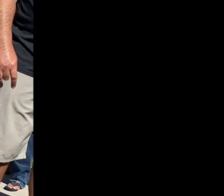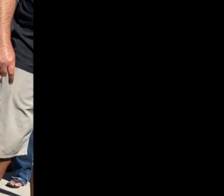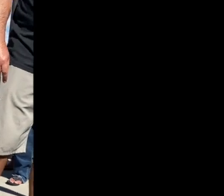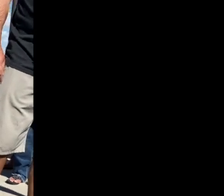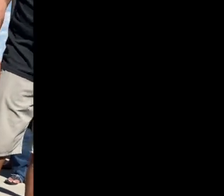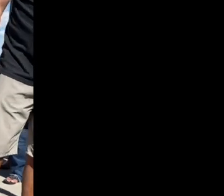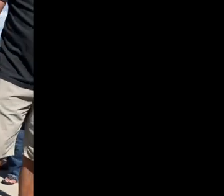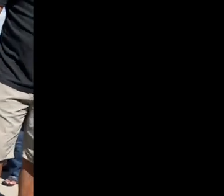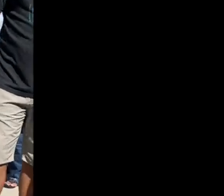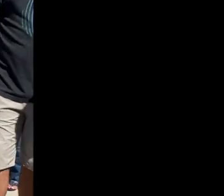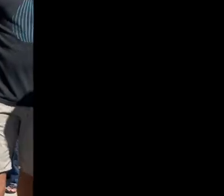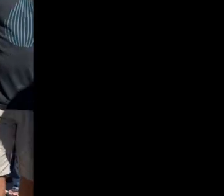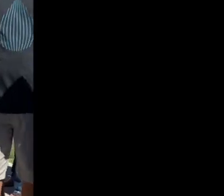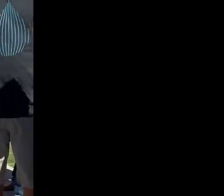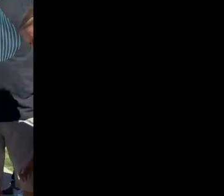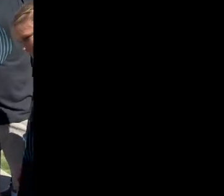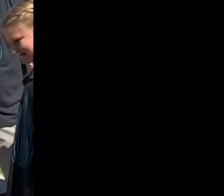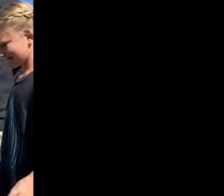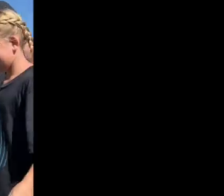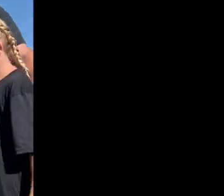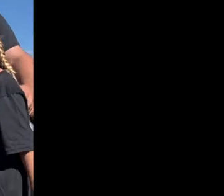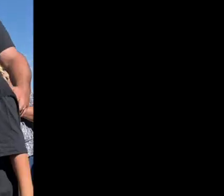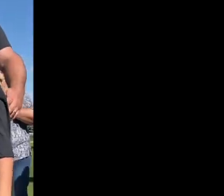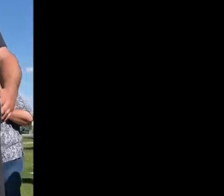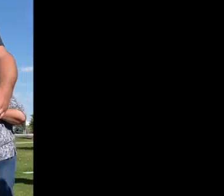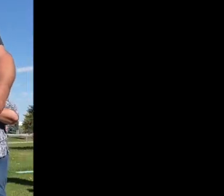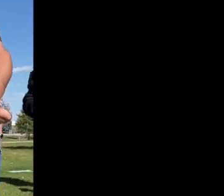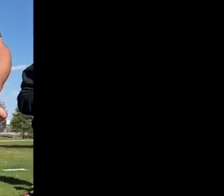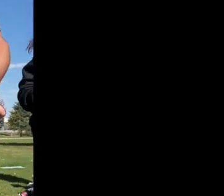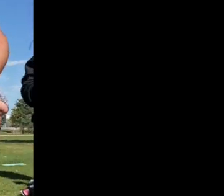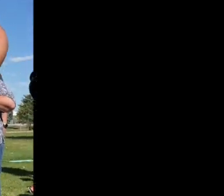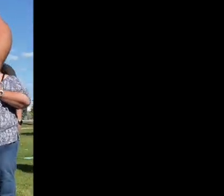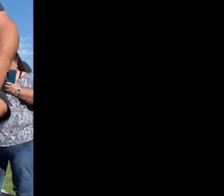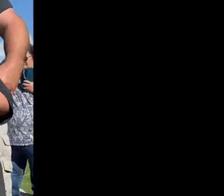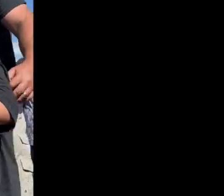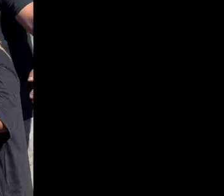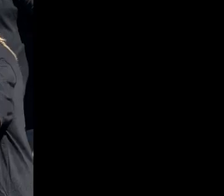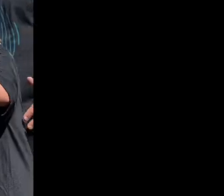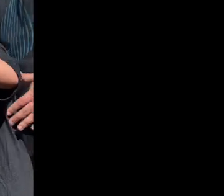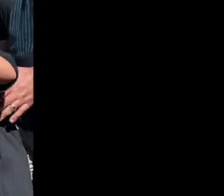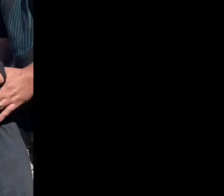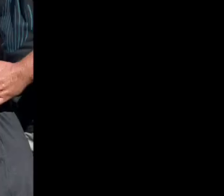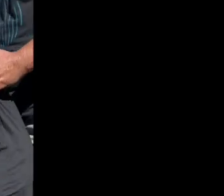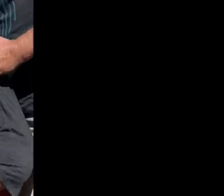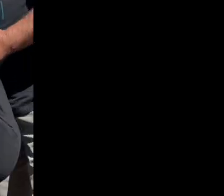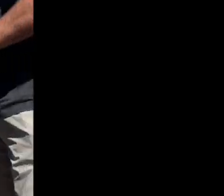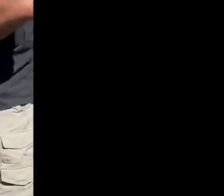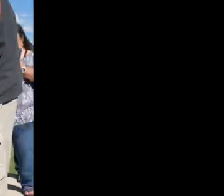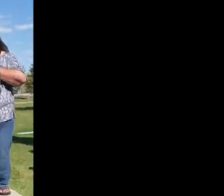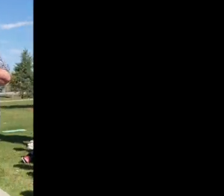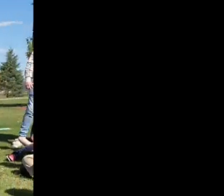So this is Mike's daughter. This is Audrey, right? Audrey? Okay. And so we're gonna help you in, okay?